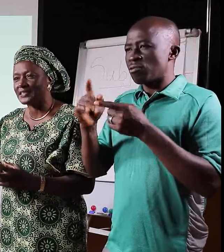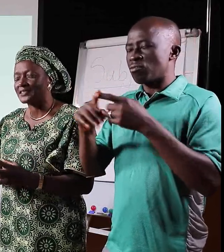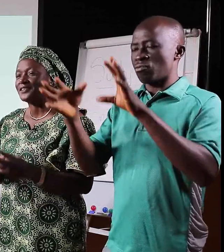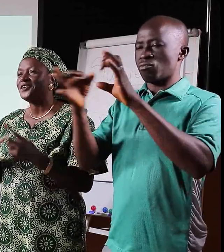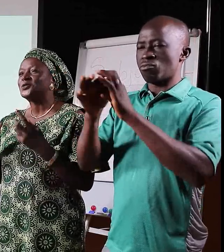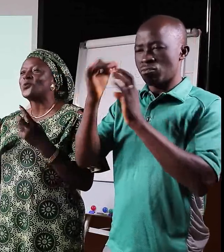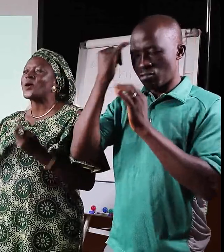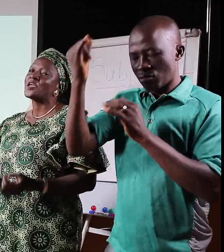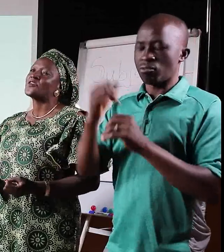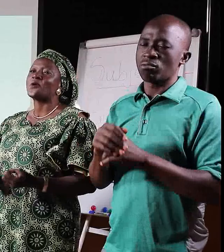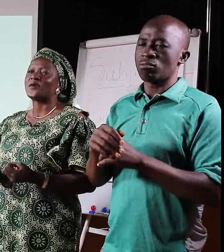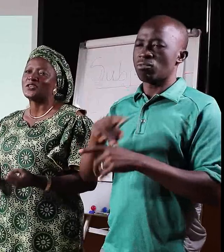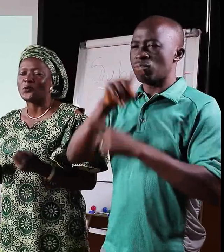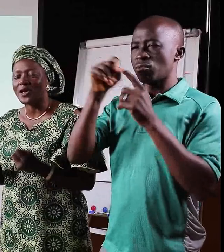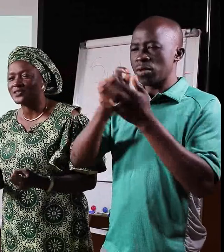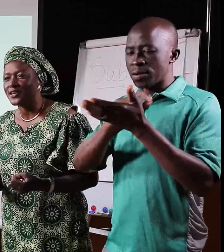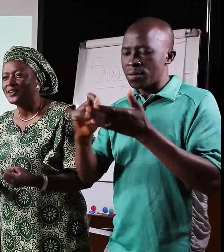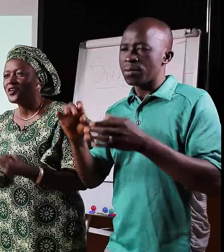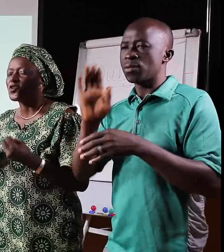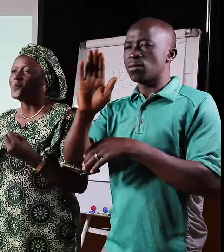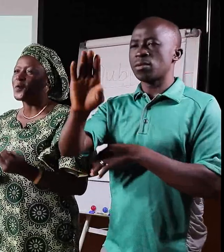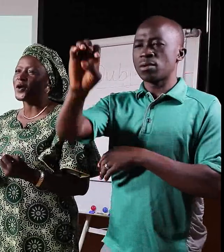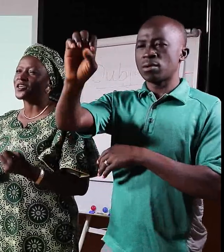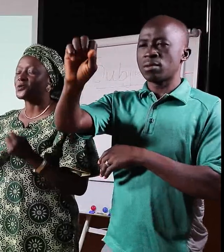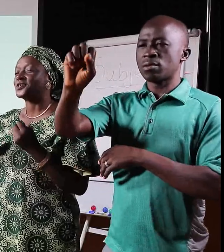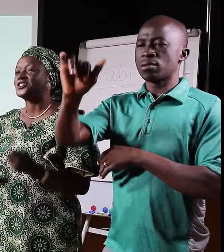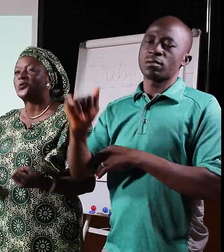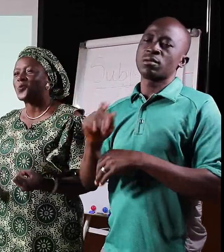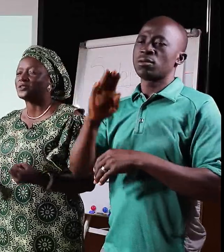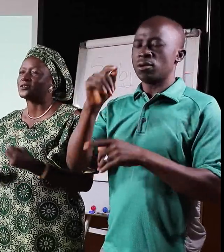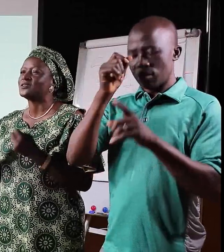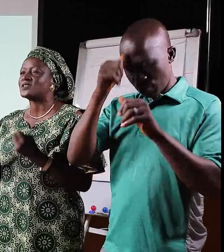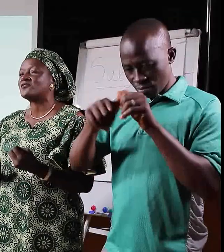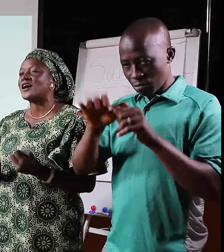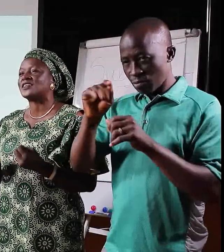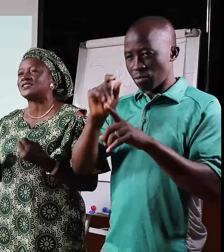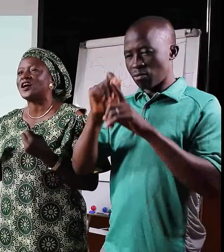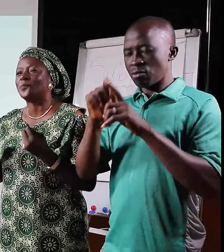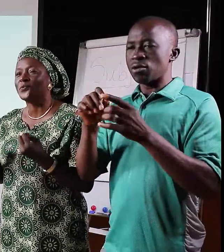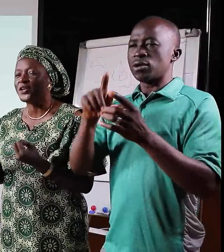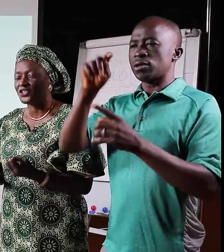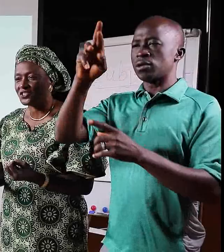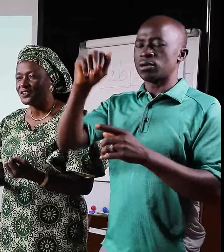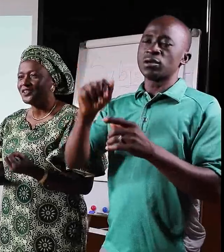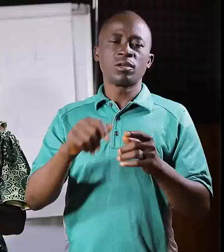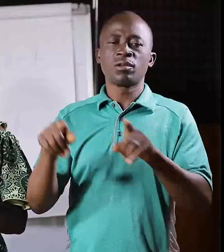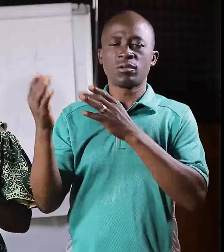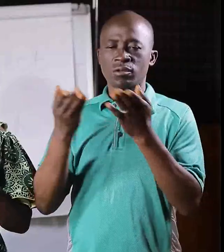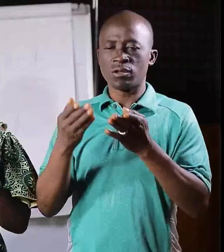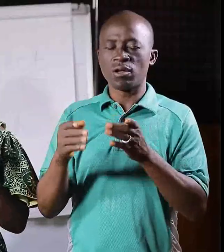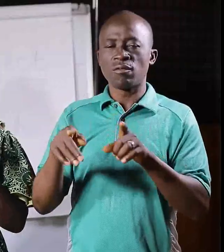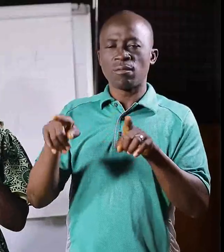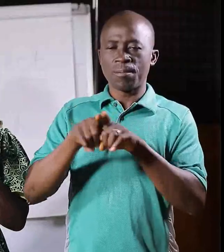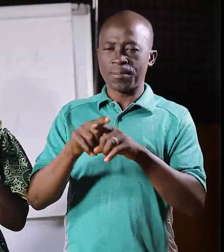connect ideas. So whenever you are writing your essay, remember your transition words serve as a bridge.